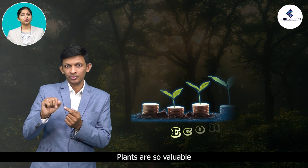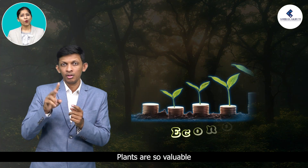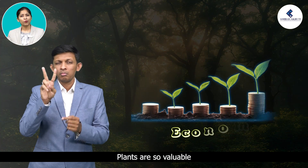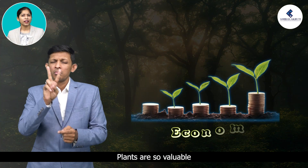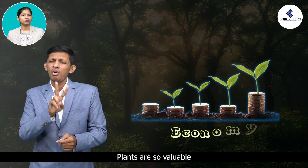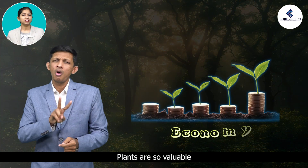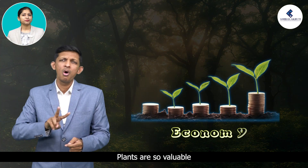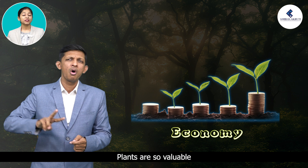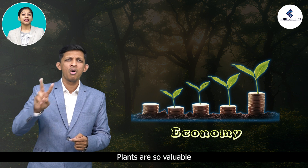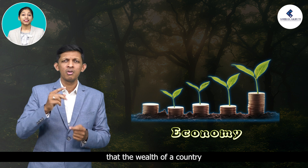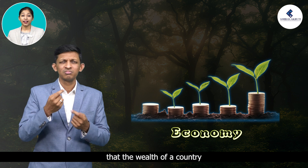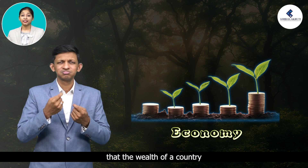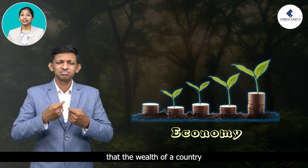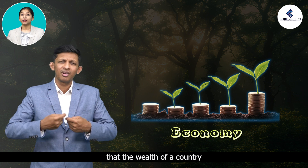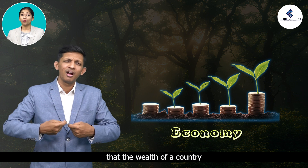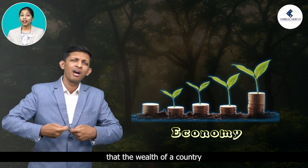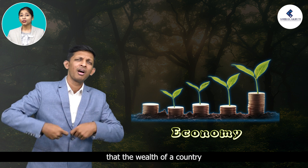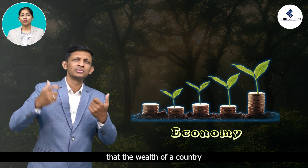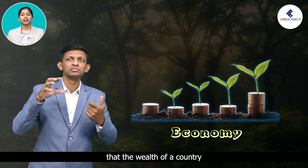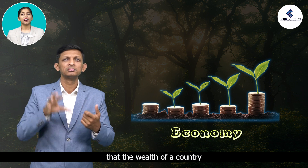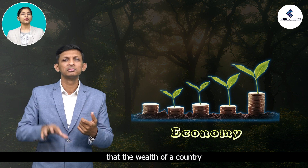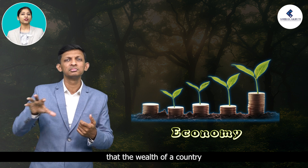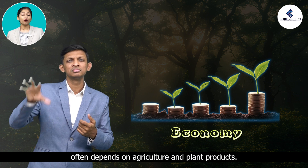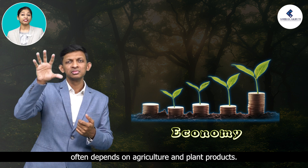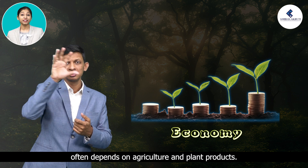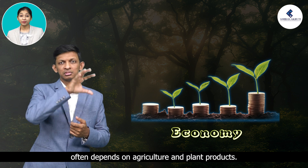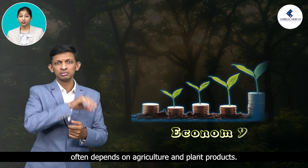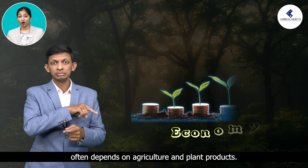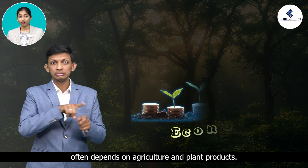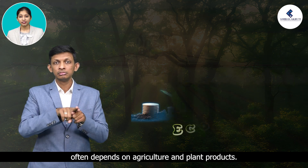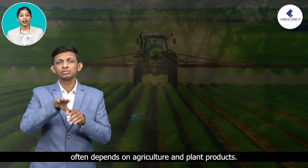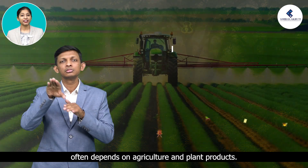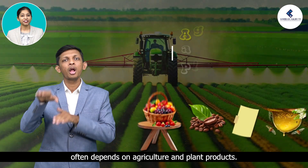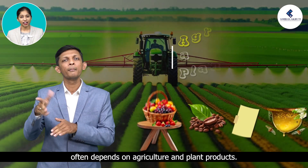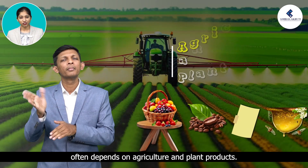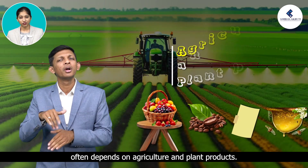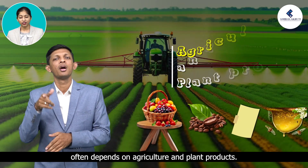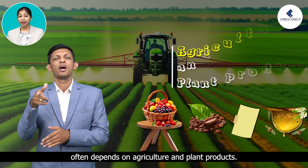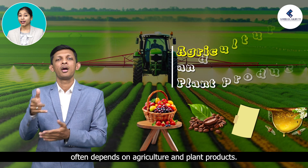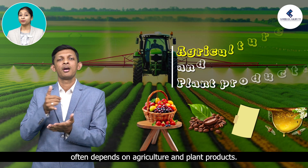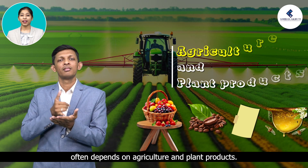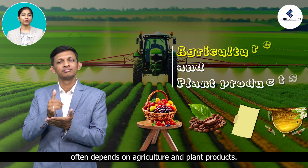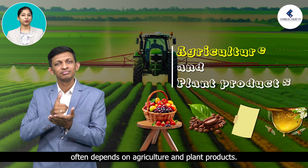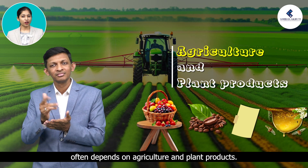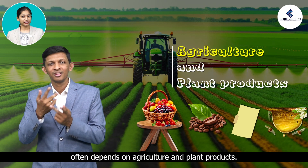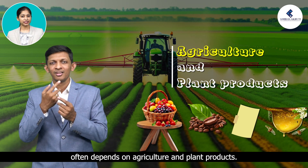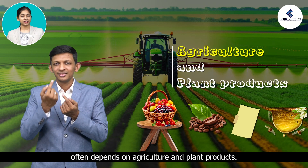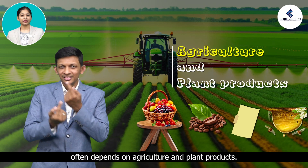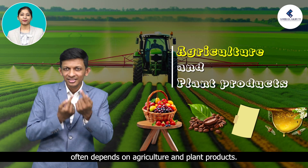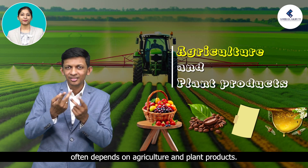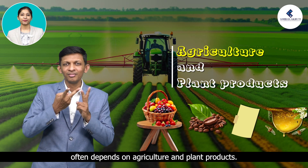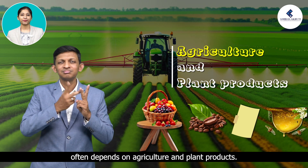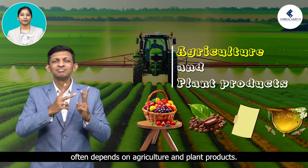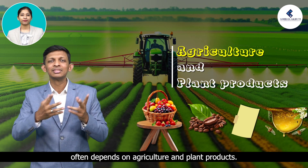Plants are so valuable that the wealth of a country often depends on agriculture and plant